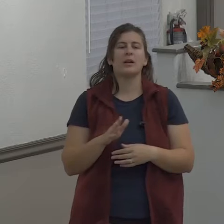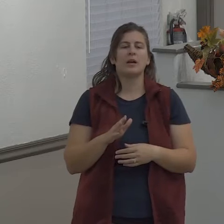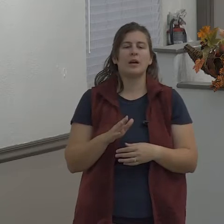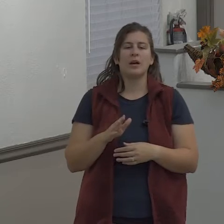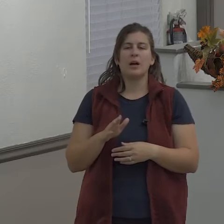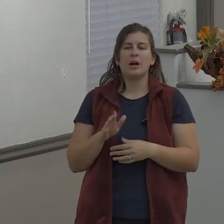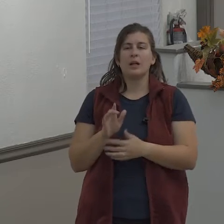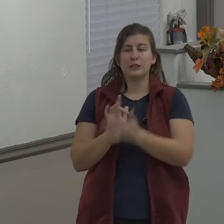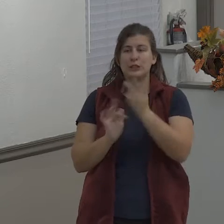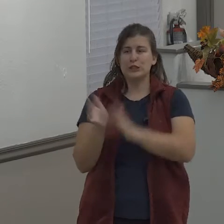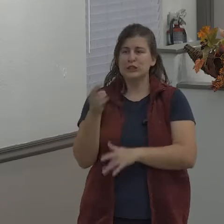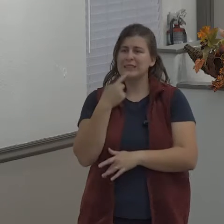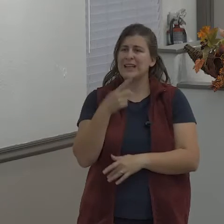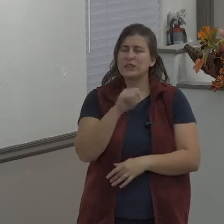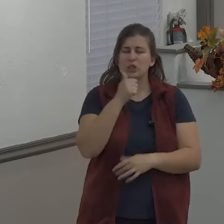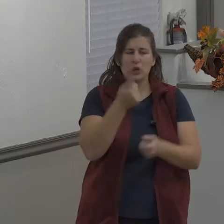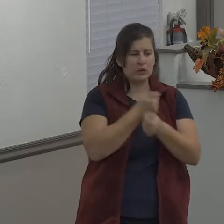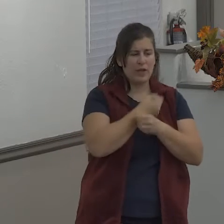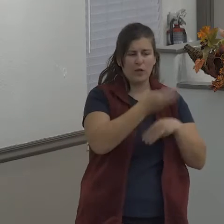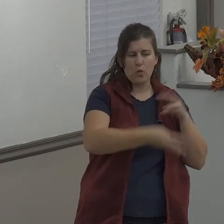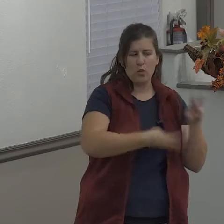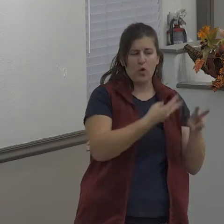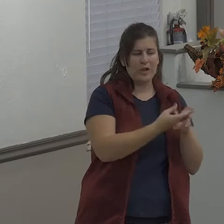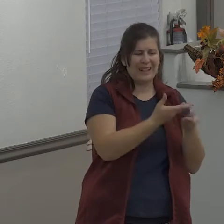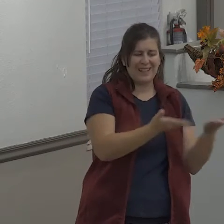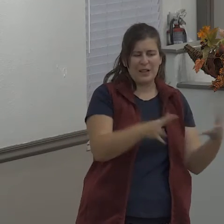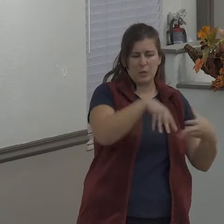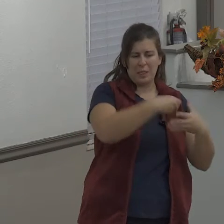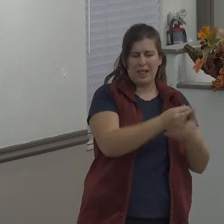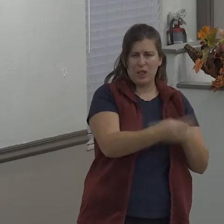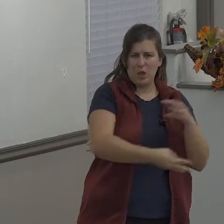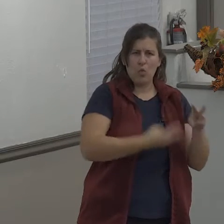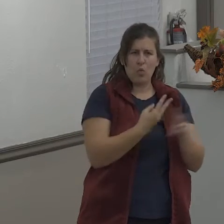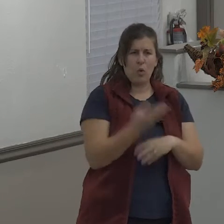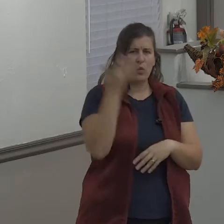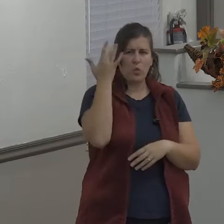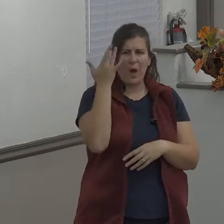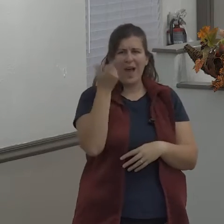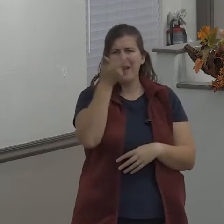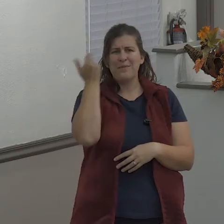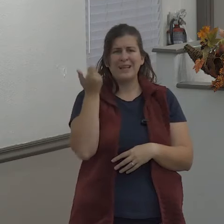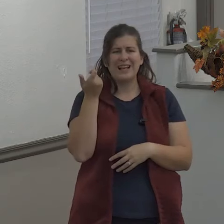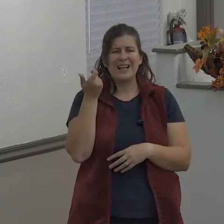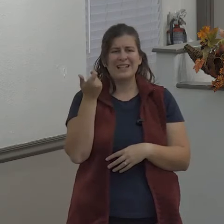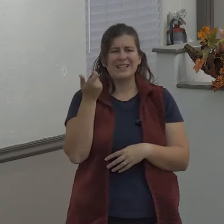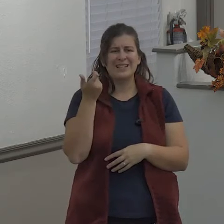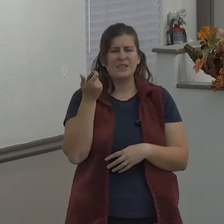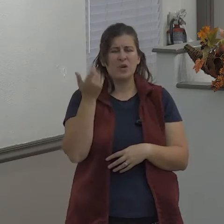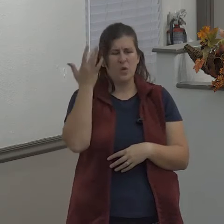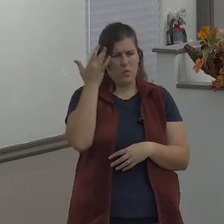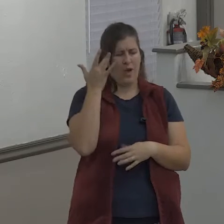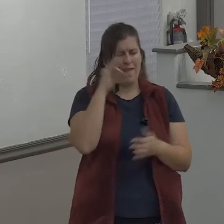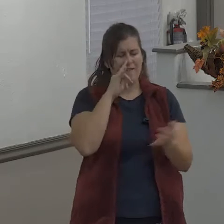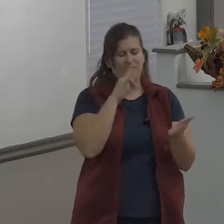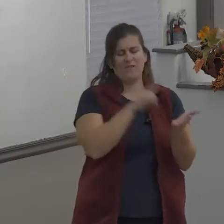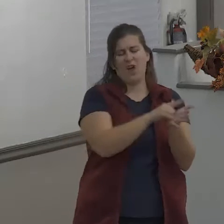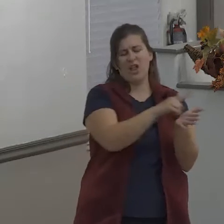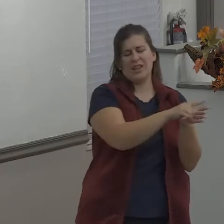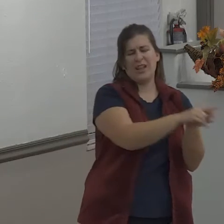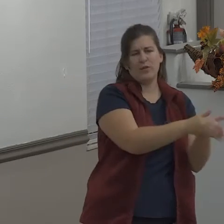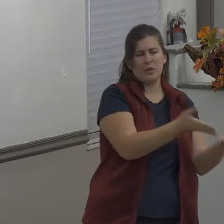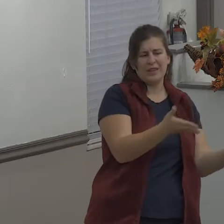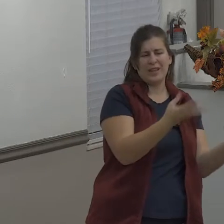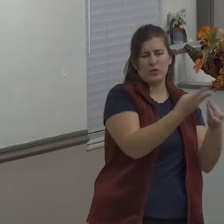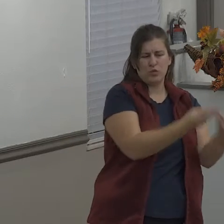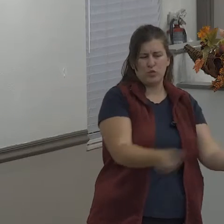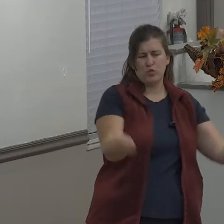world. Neither the things that are in the world. Why? Because it doesn't make any sense to